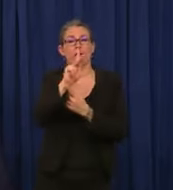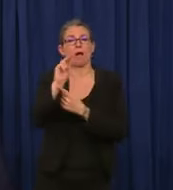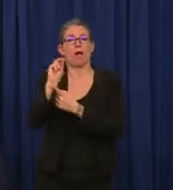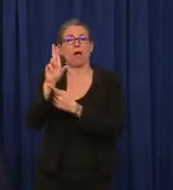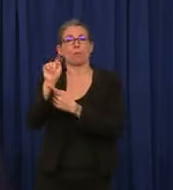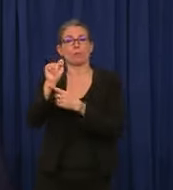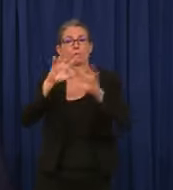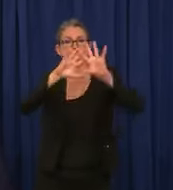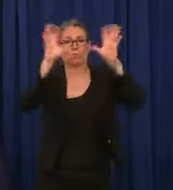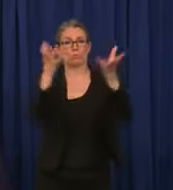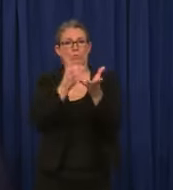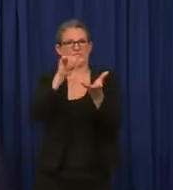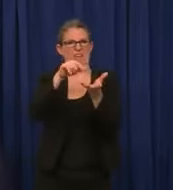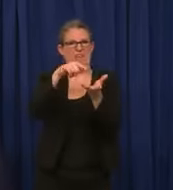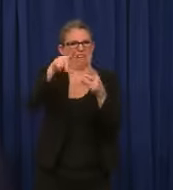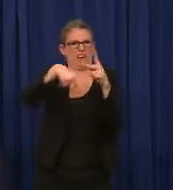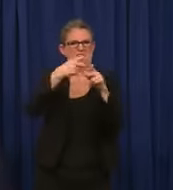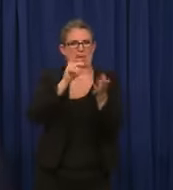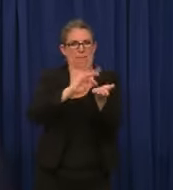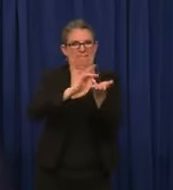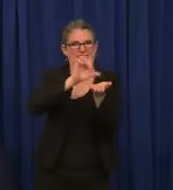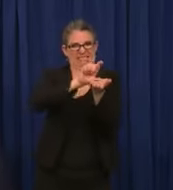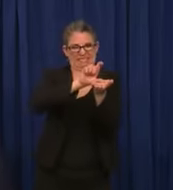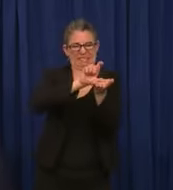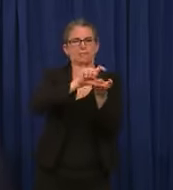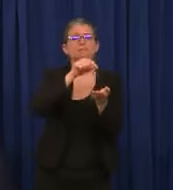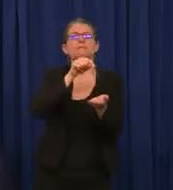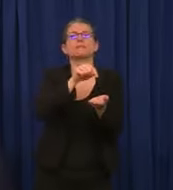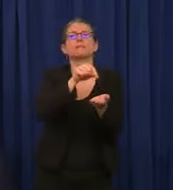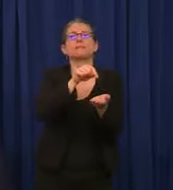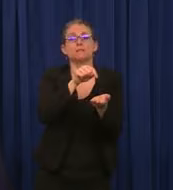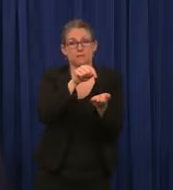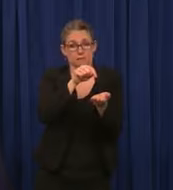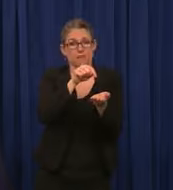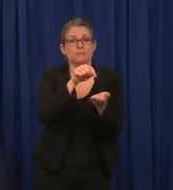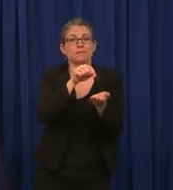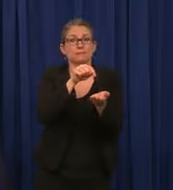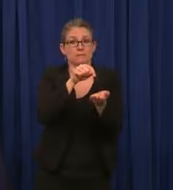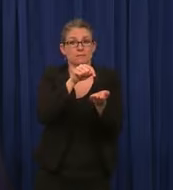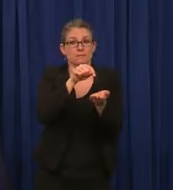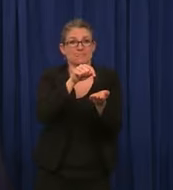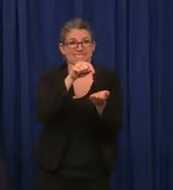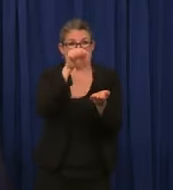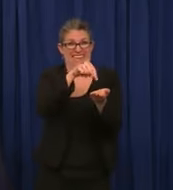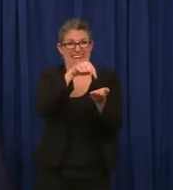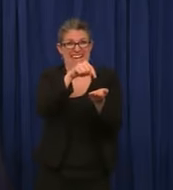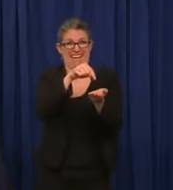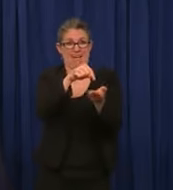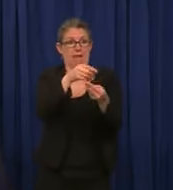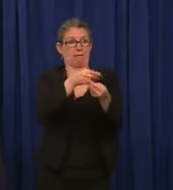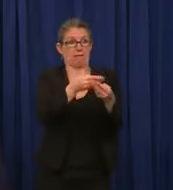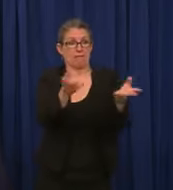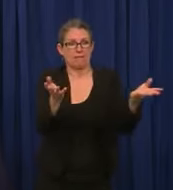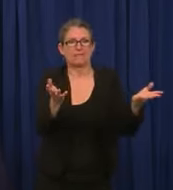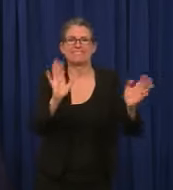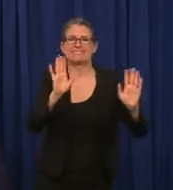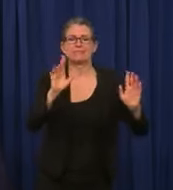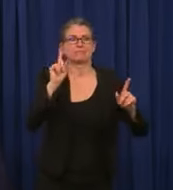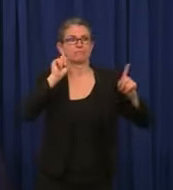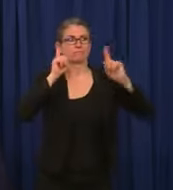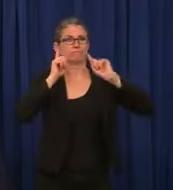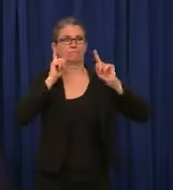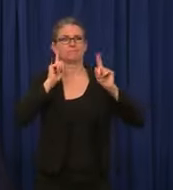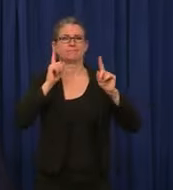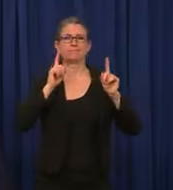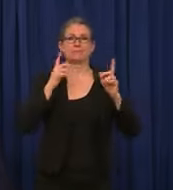any COVID-19 patient is one that ultimately is between a physician and his or her patient. And we don't stand in the